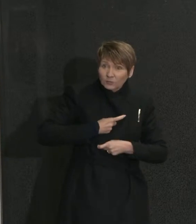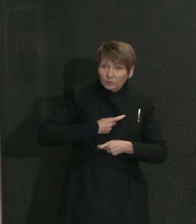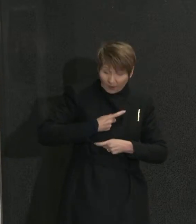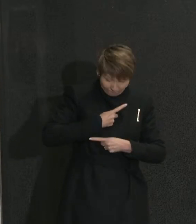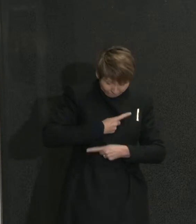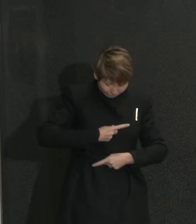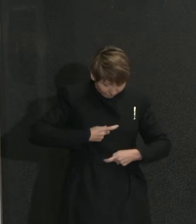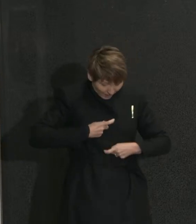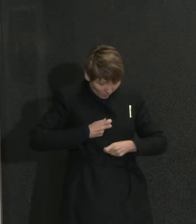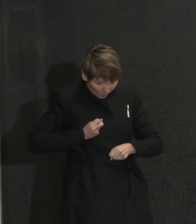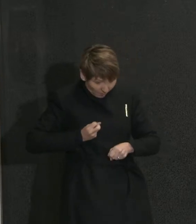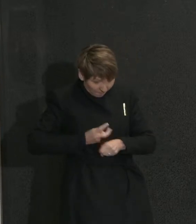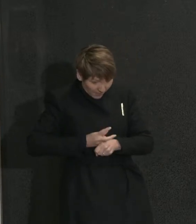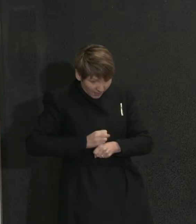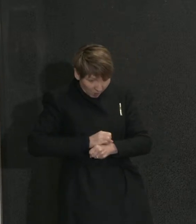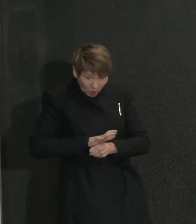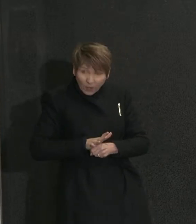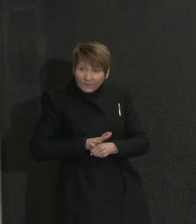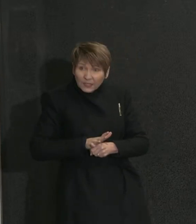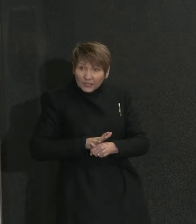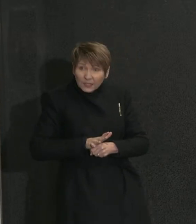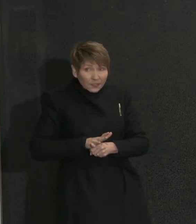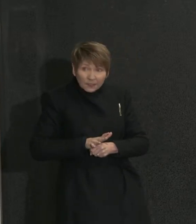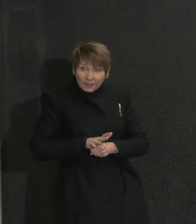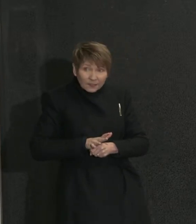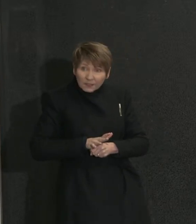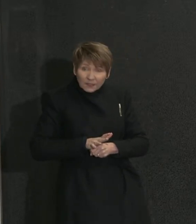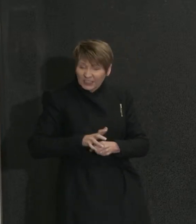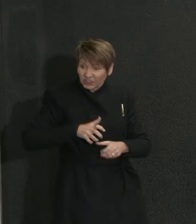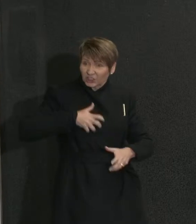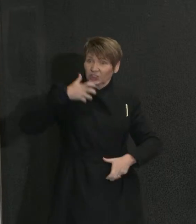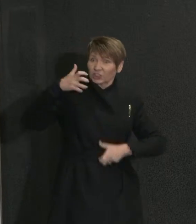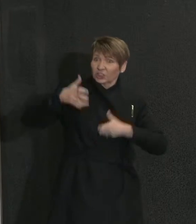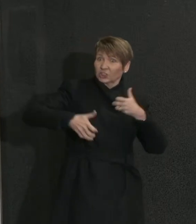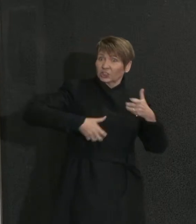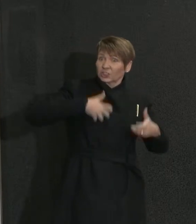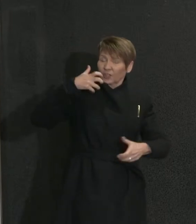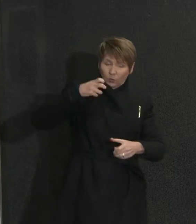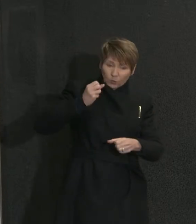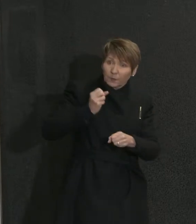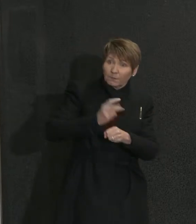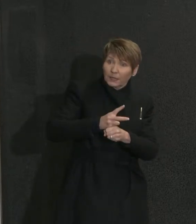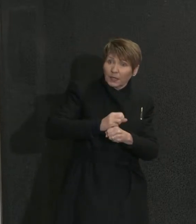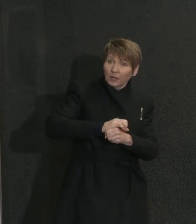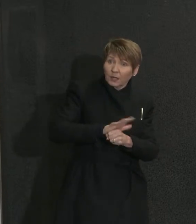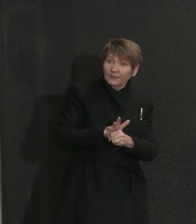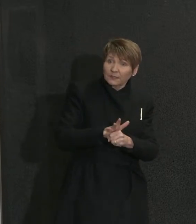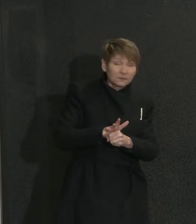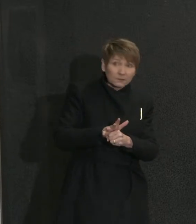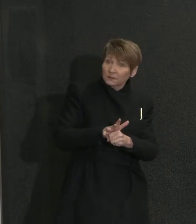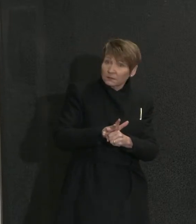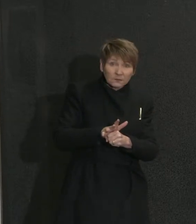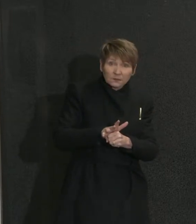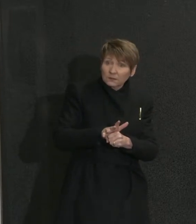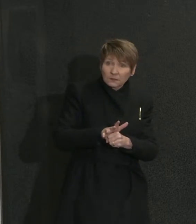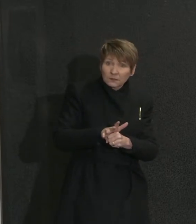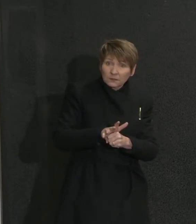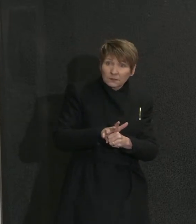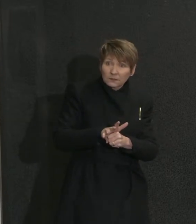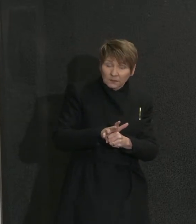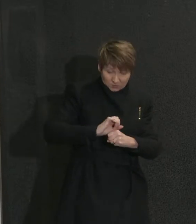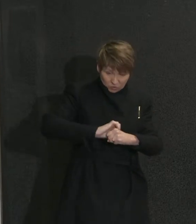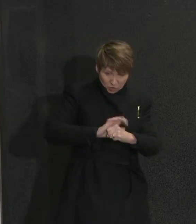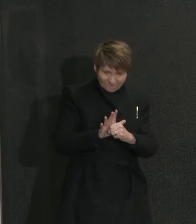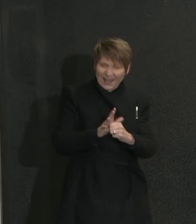frustrated. Look, there's a lot of things that are frustrating in this, but none of us have a luxury of pretending it's not real, and none of us have the luxury of